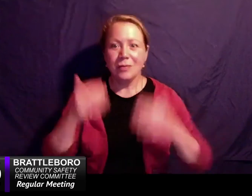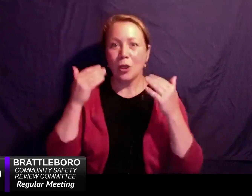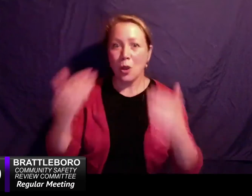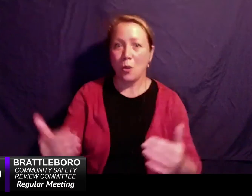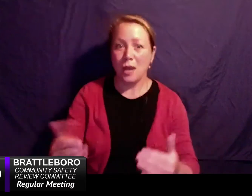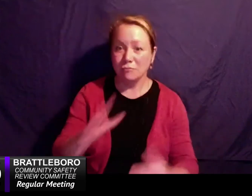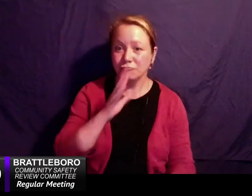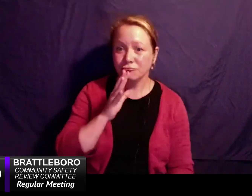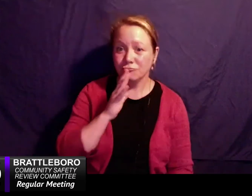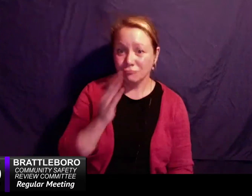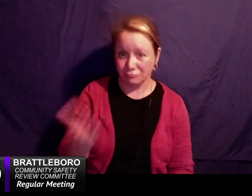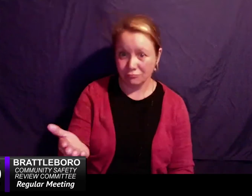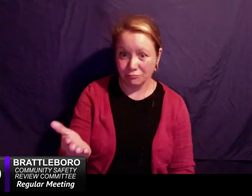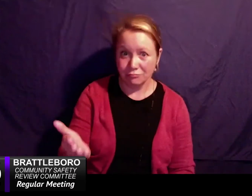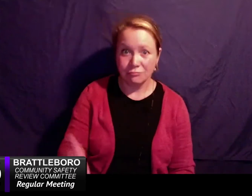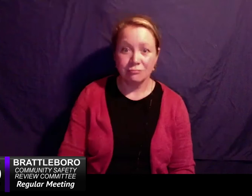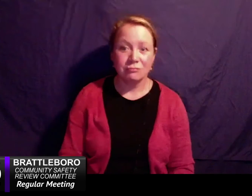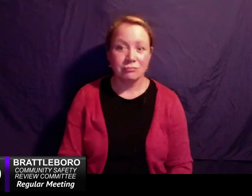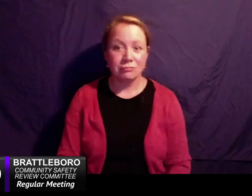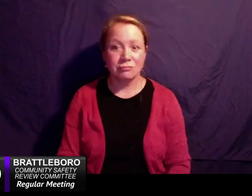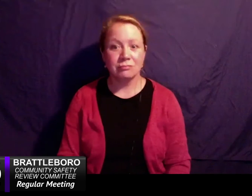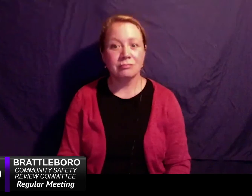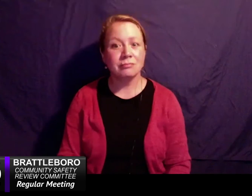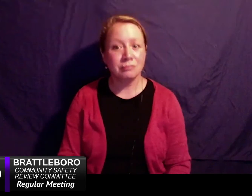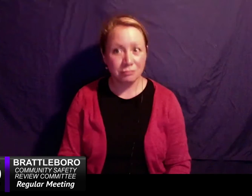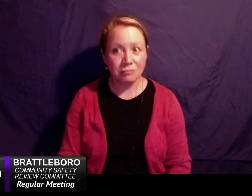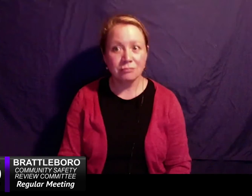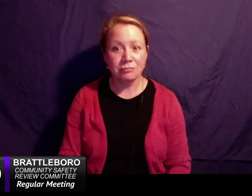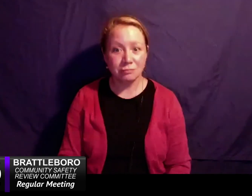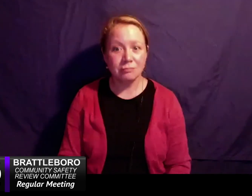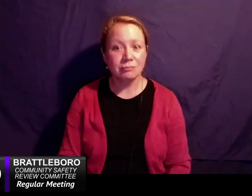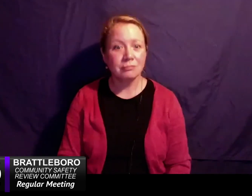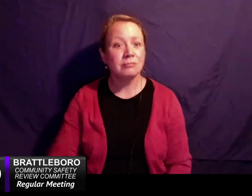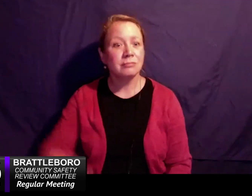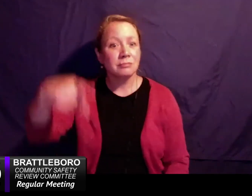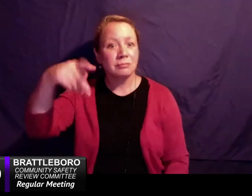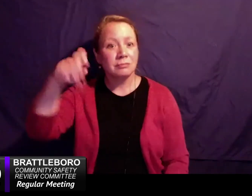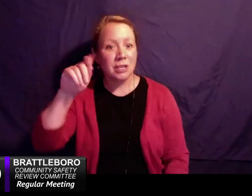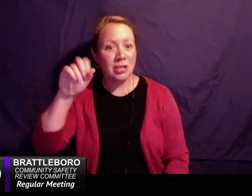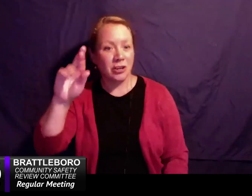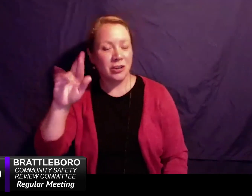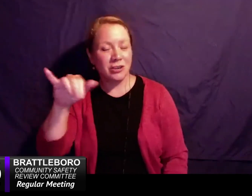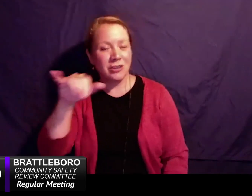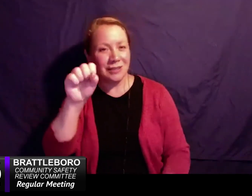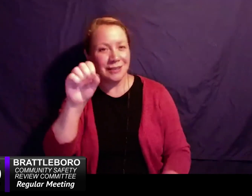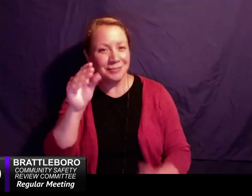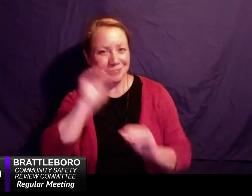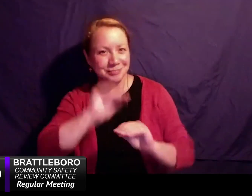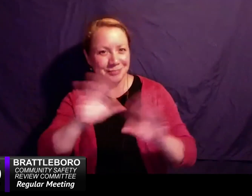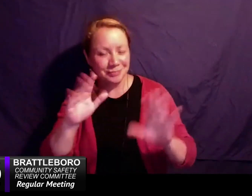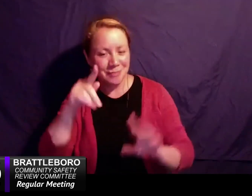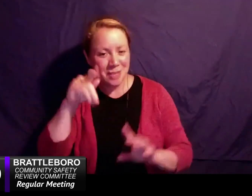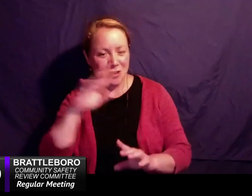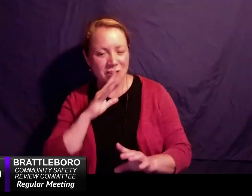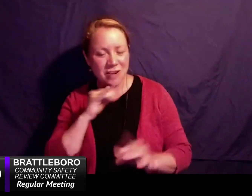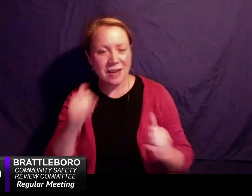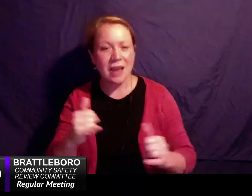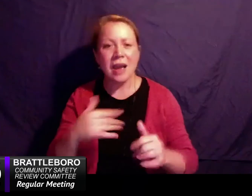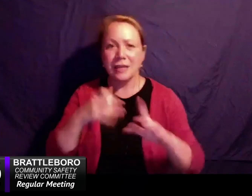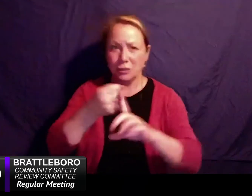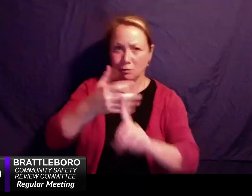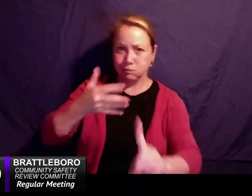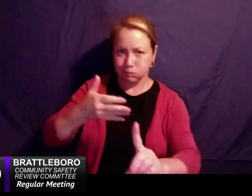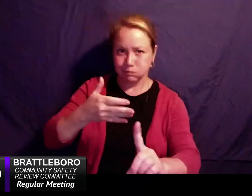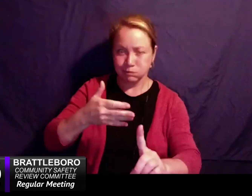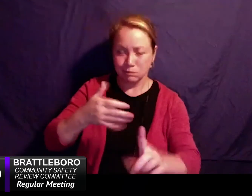unmute yourself. Yeah. Thank you. Yeah, there's a clarification there, I guess an elaboration that I think might be useful.